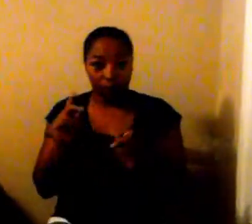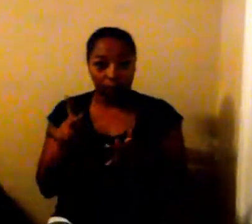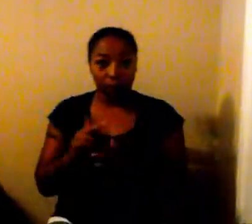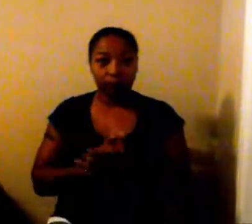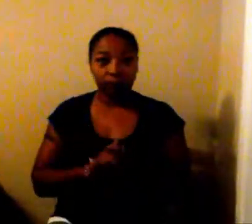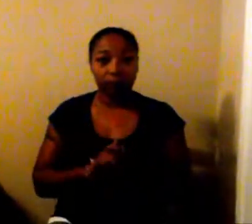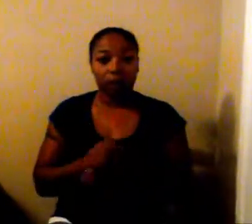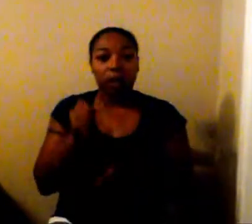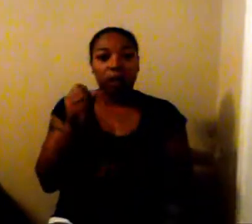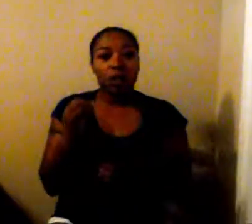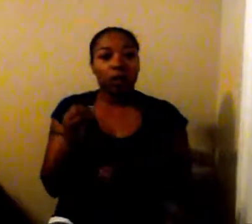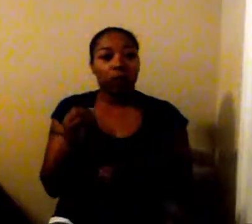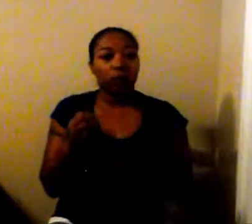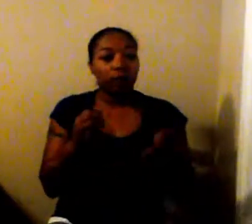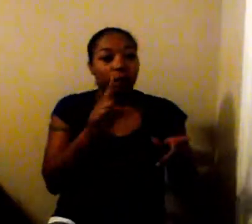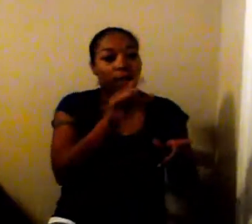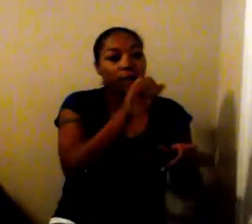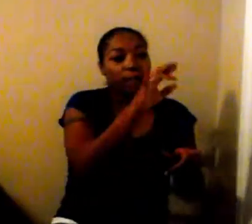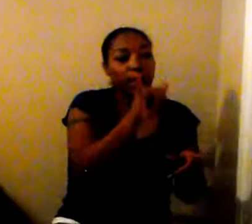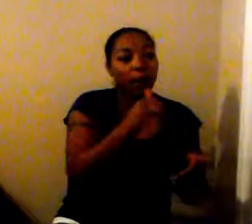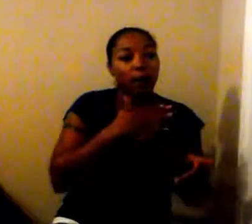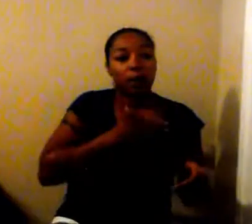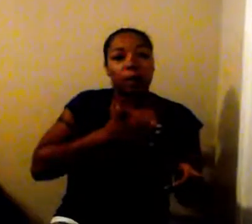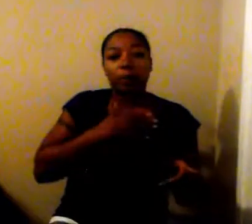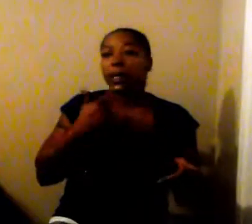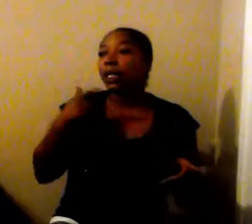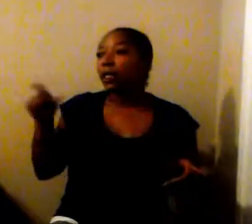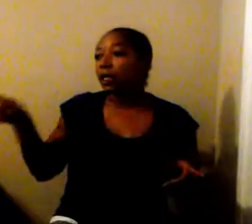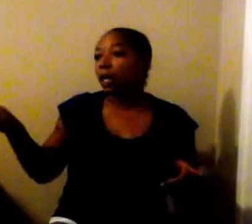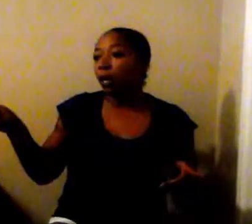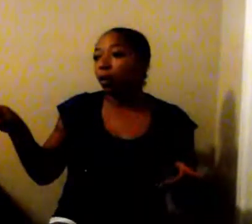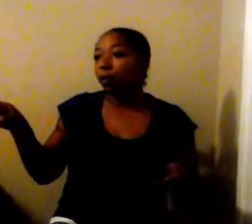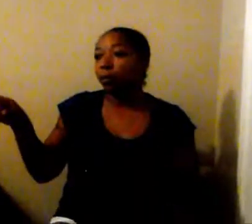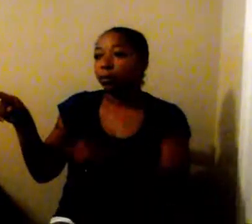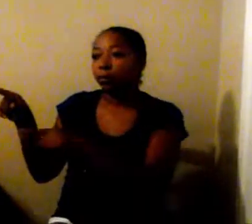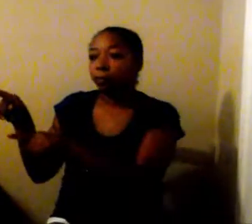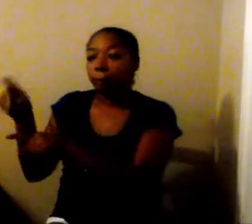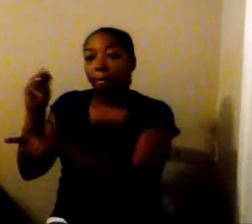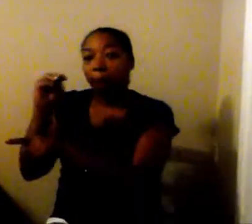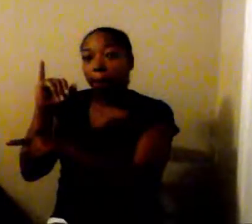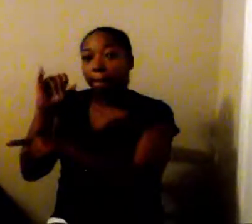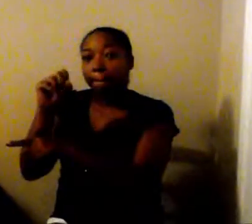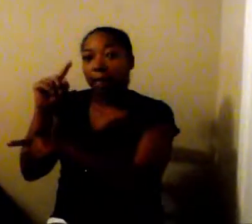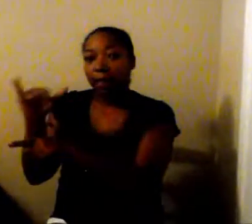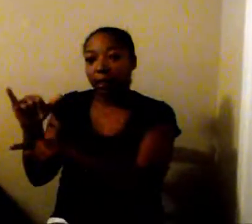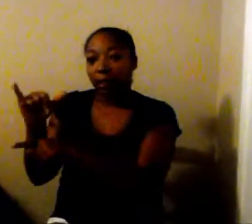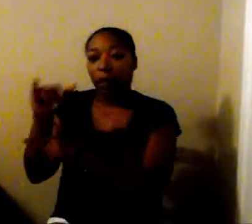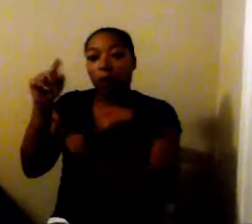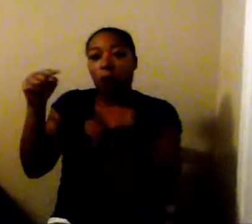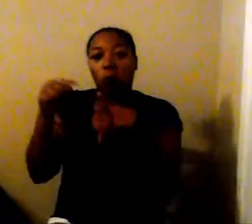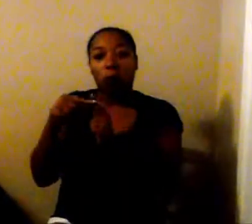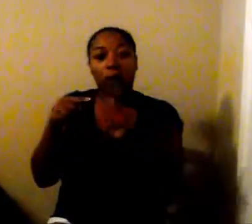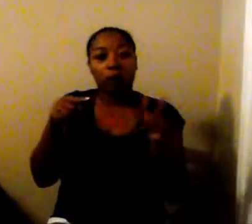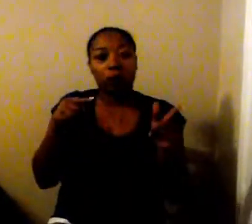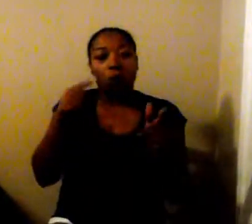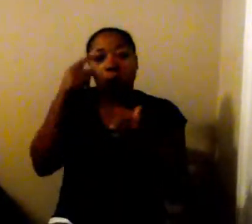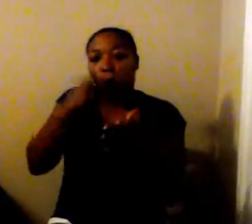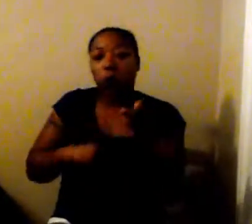okay? So, Larry, please tell Misty what